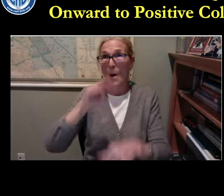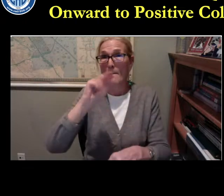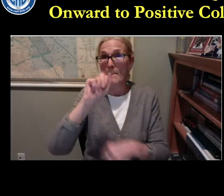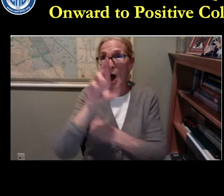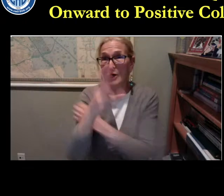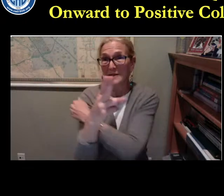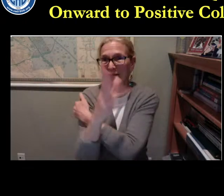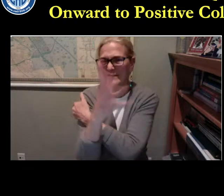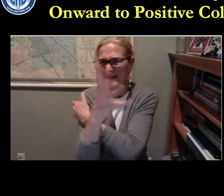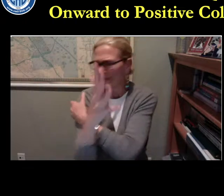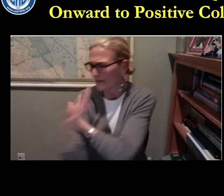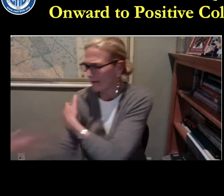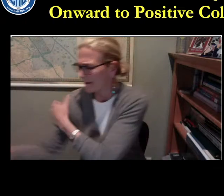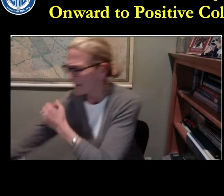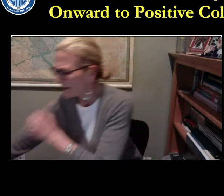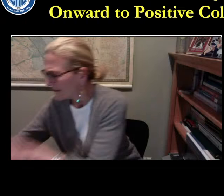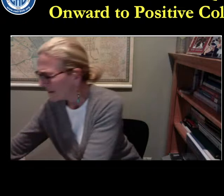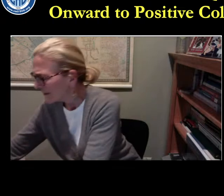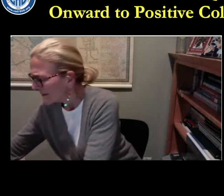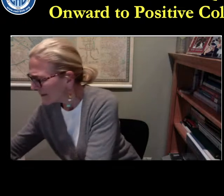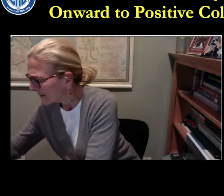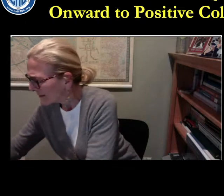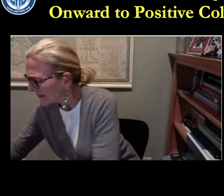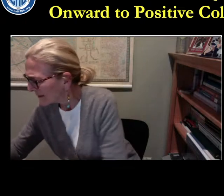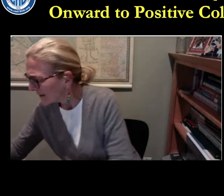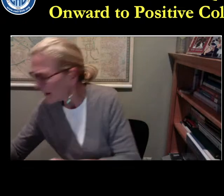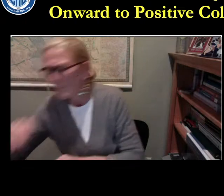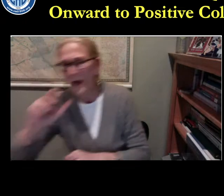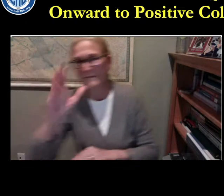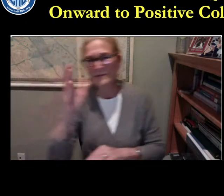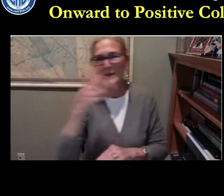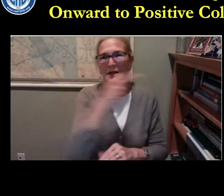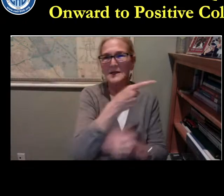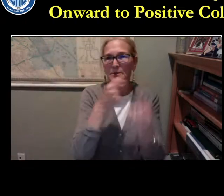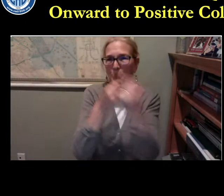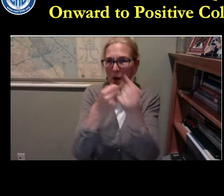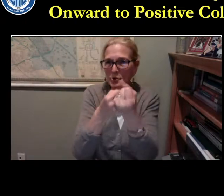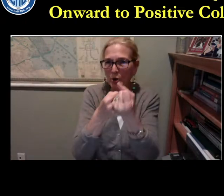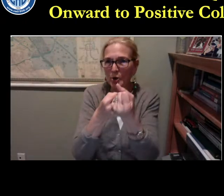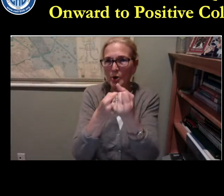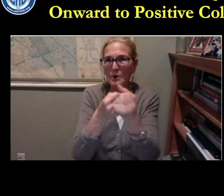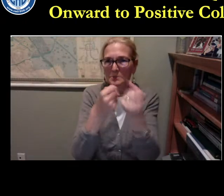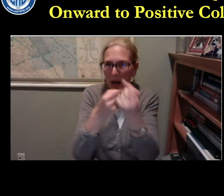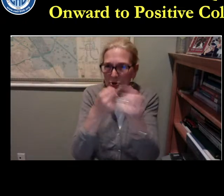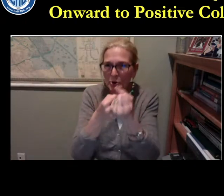event, Love and Literacy, on March 5th.